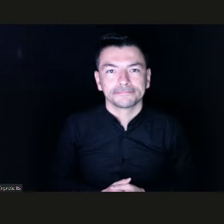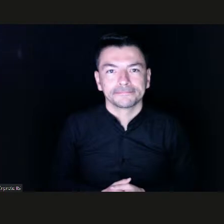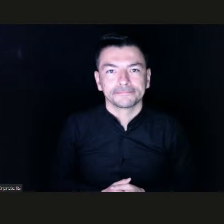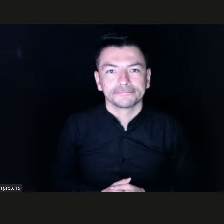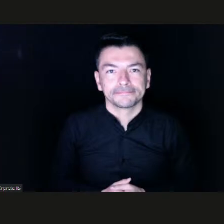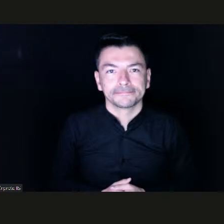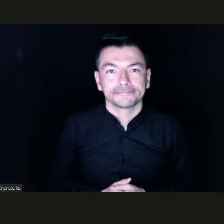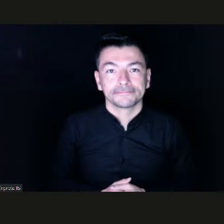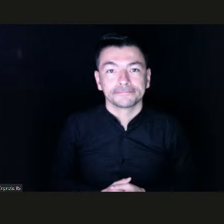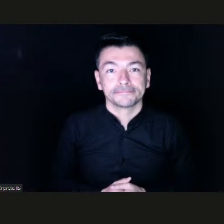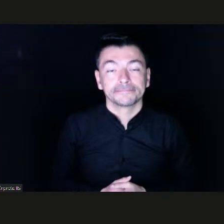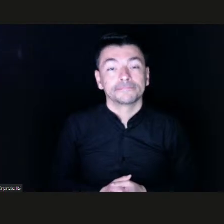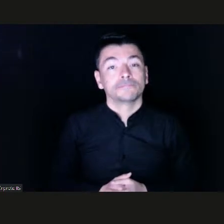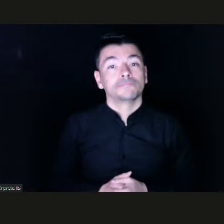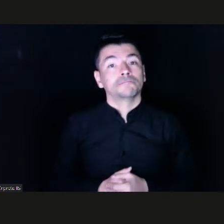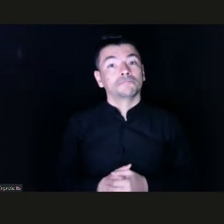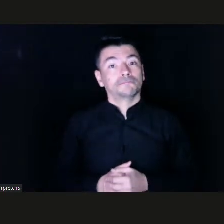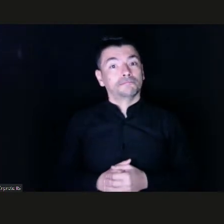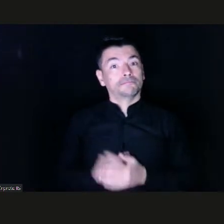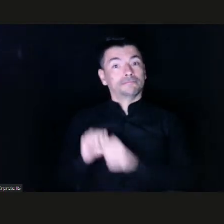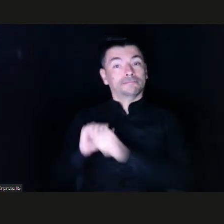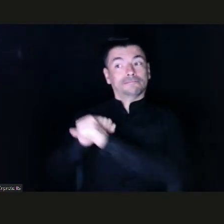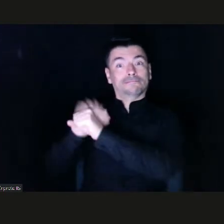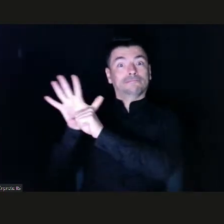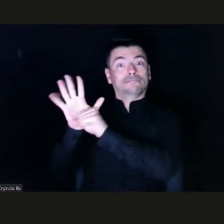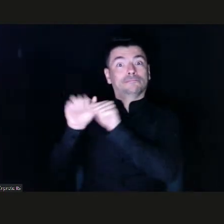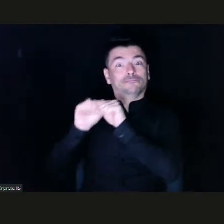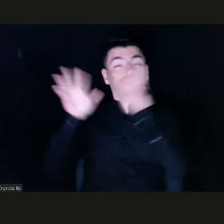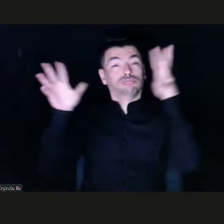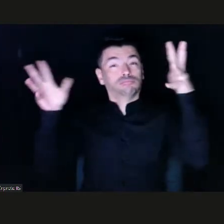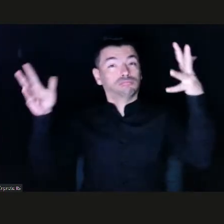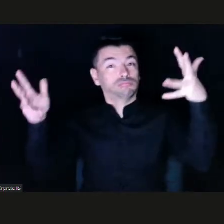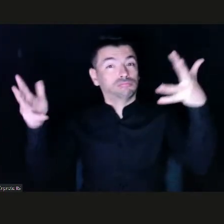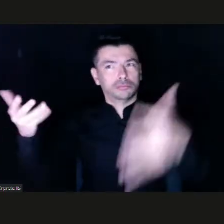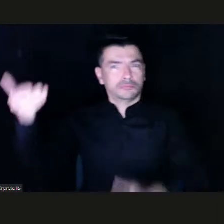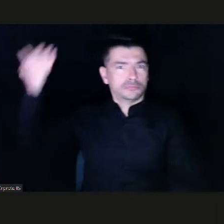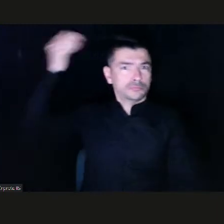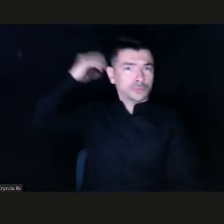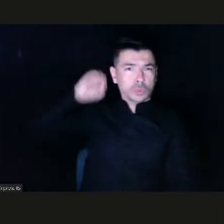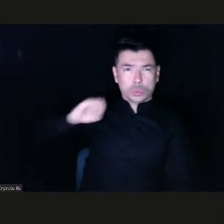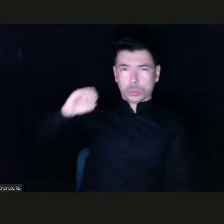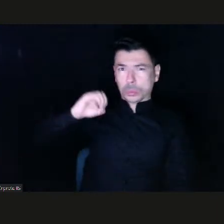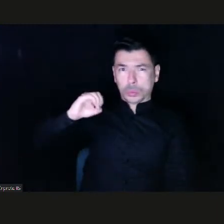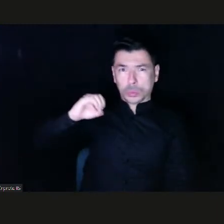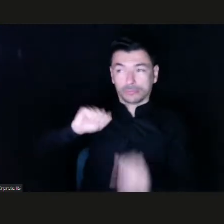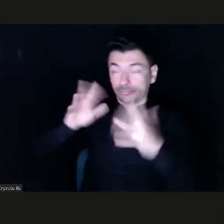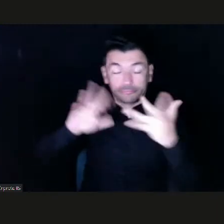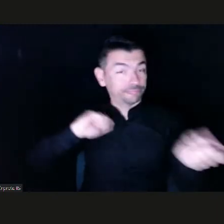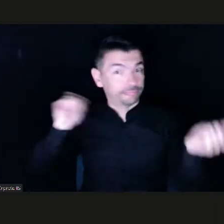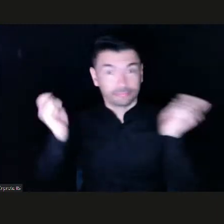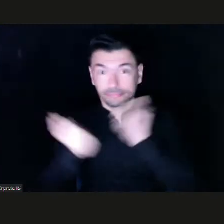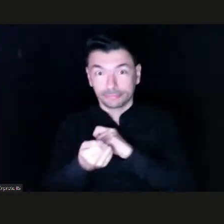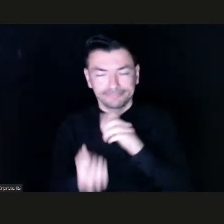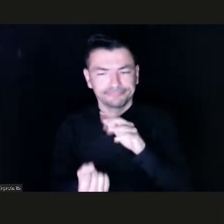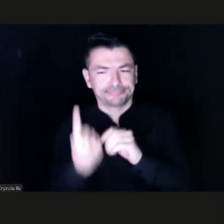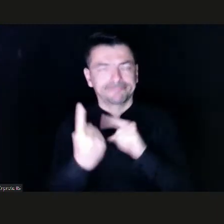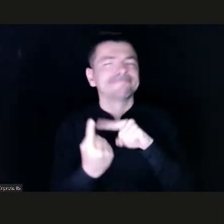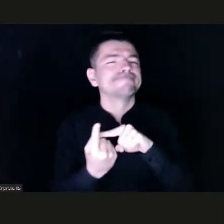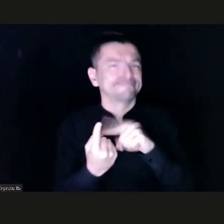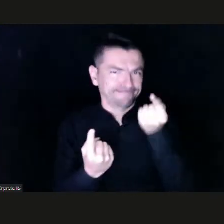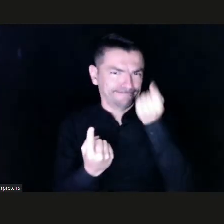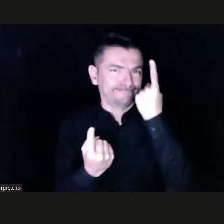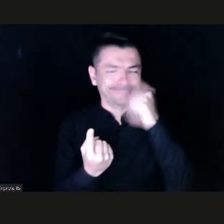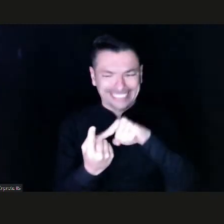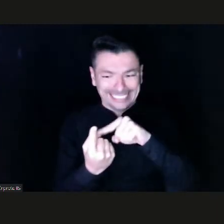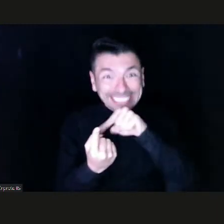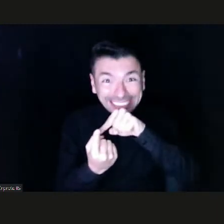essential component for achieving sustainable growth. They also represent 2/3 of global output, or more than half of the